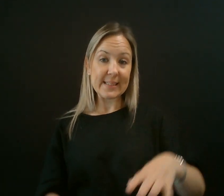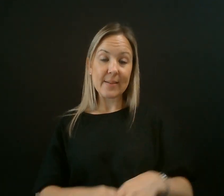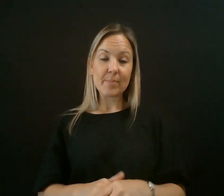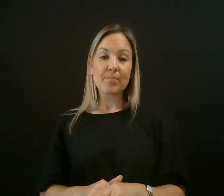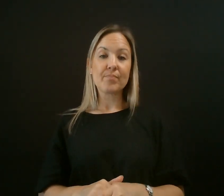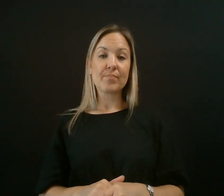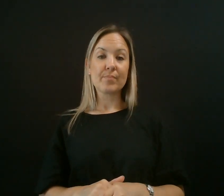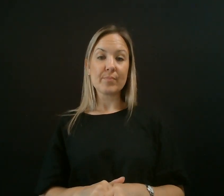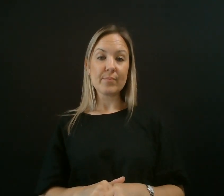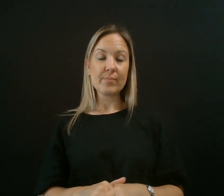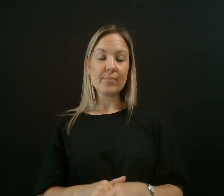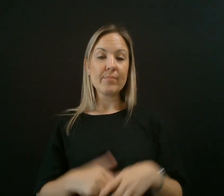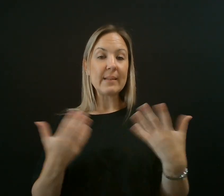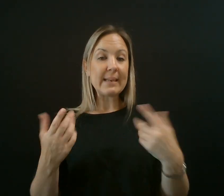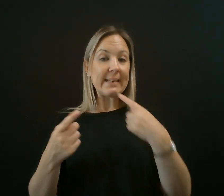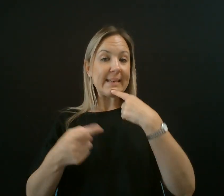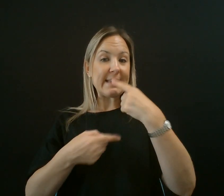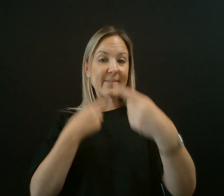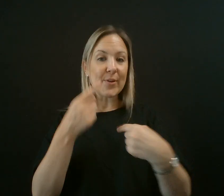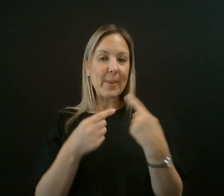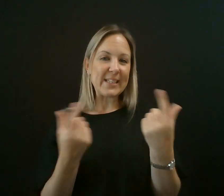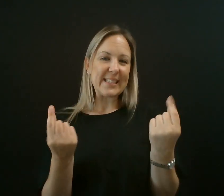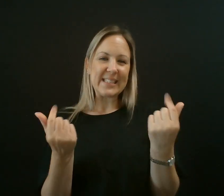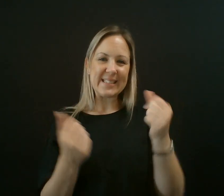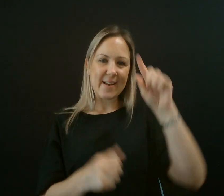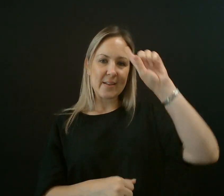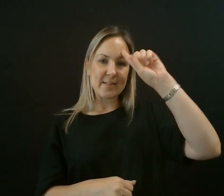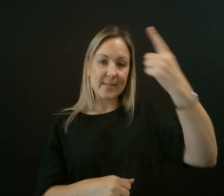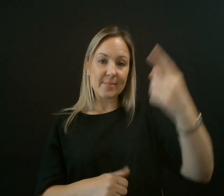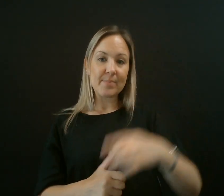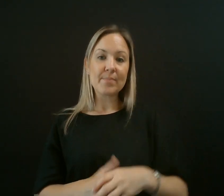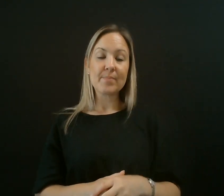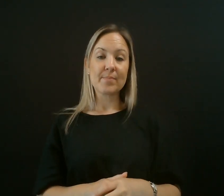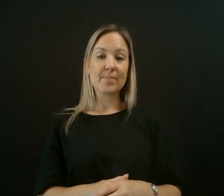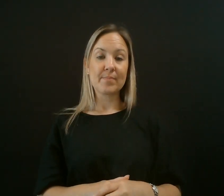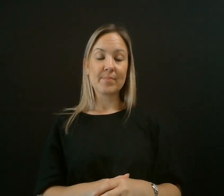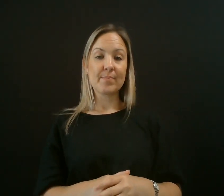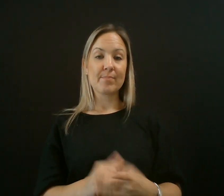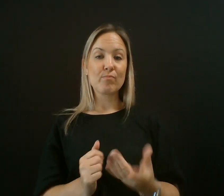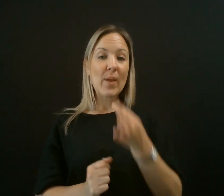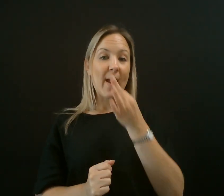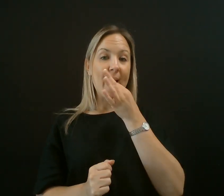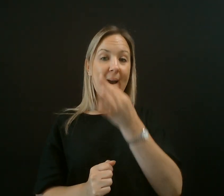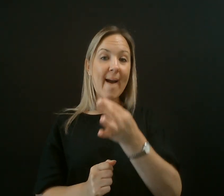to have information that you can understand, to ask to see your records,